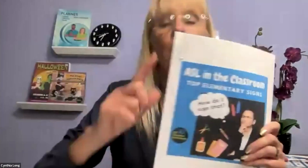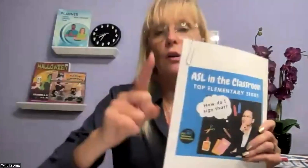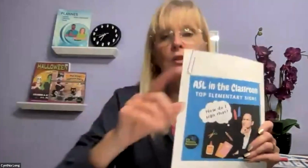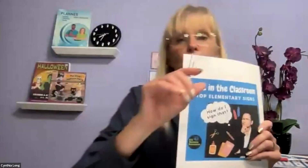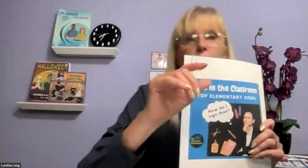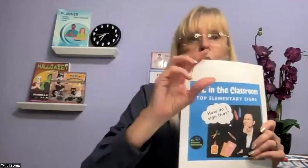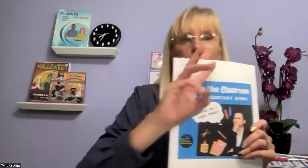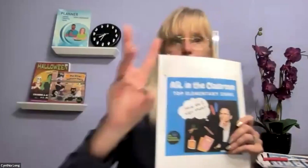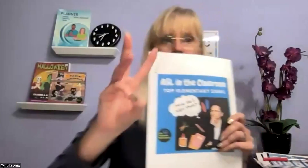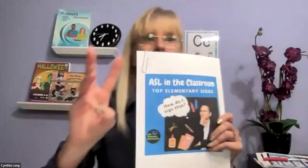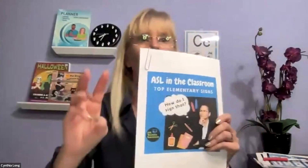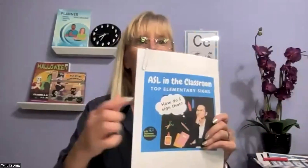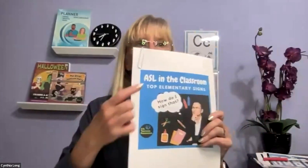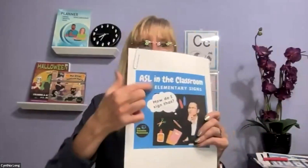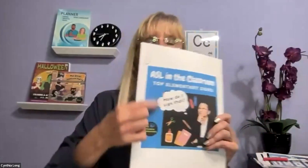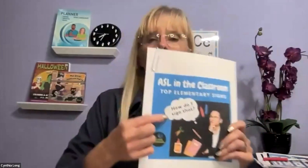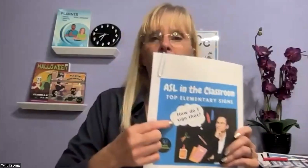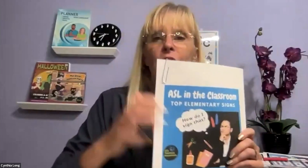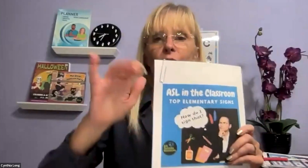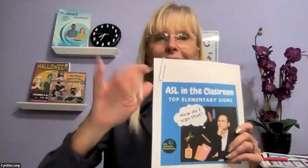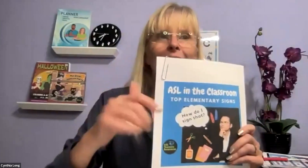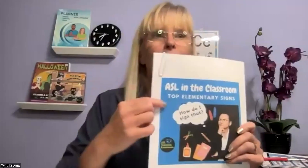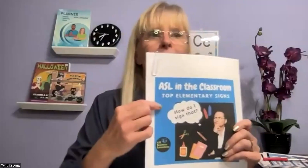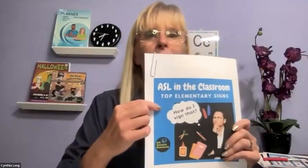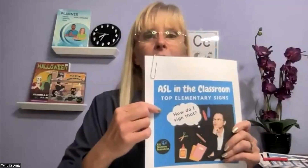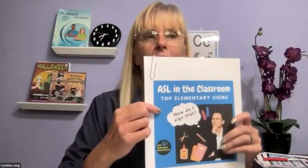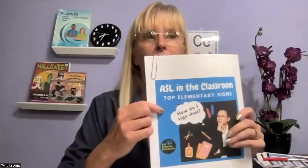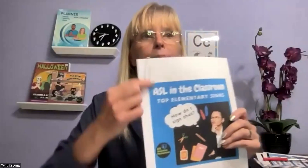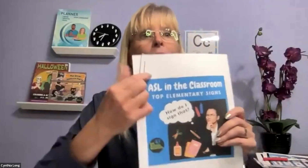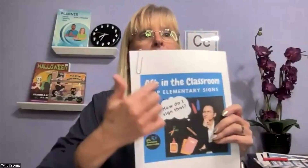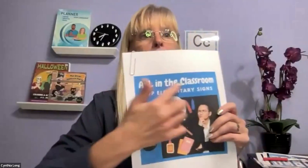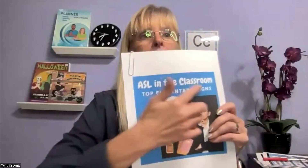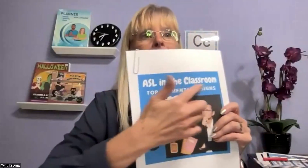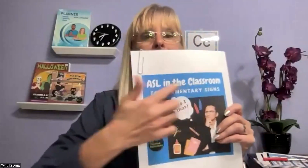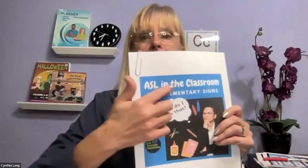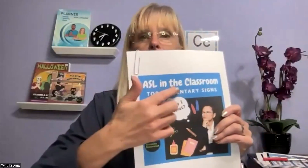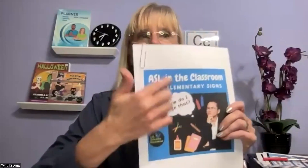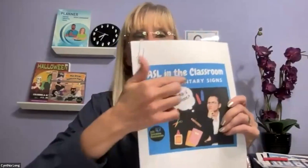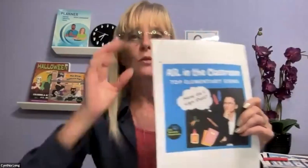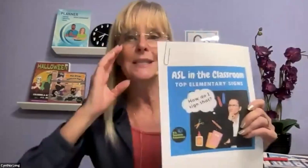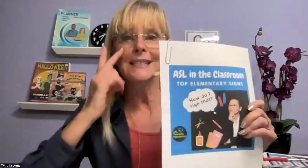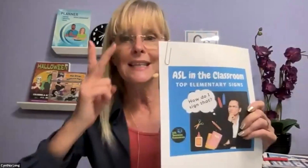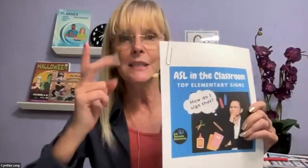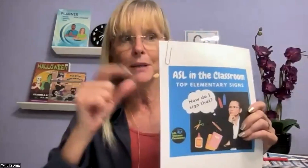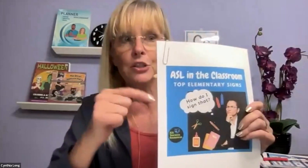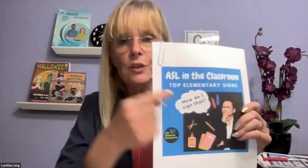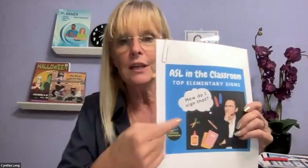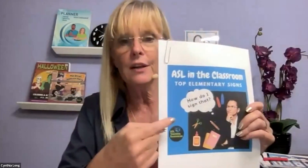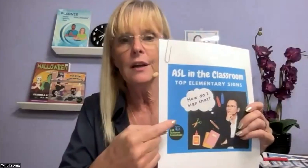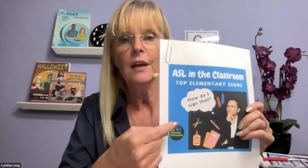go to the website, and you're going to type in this name. And when you see this picture here,